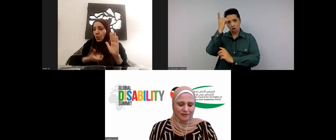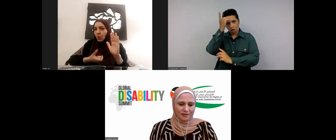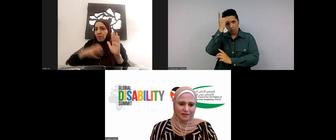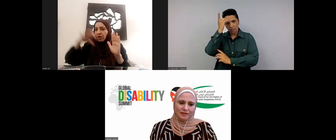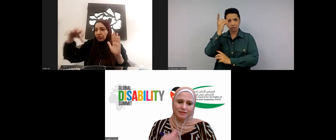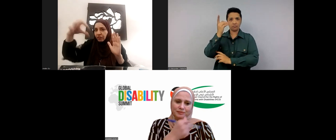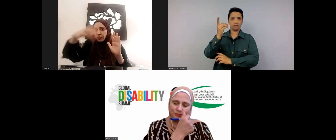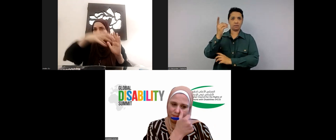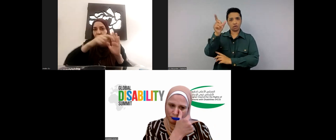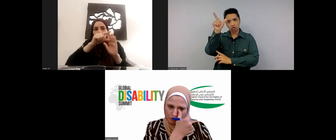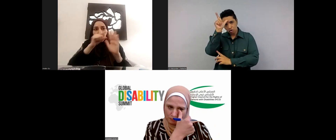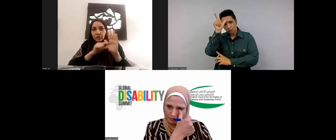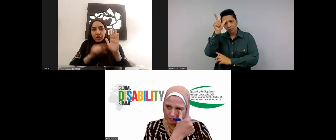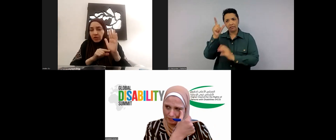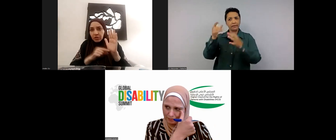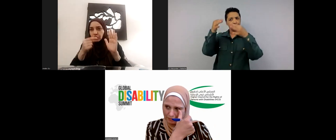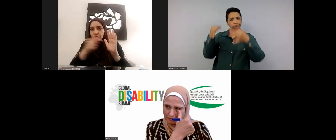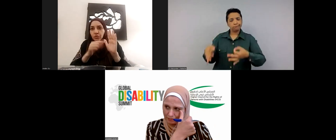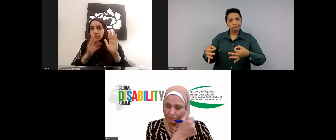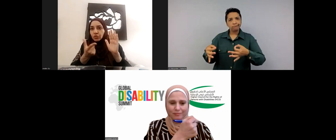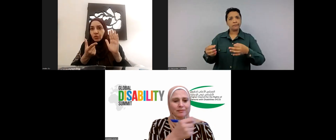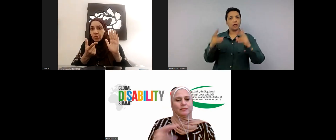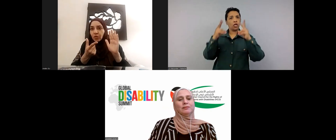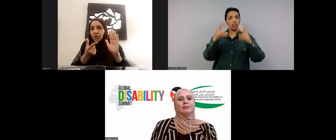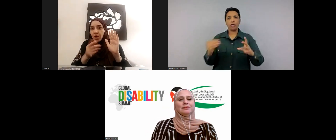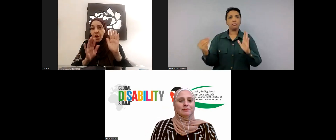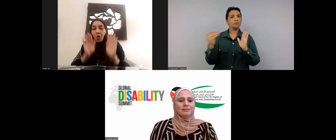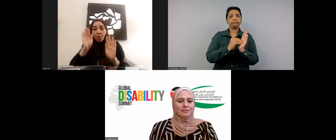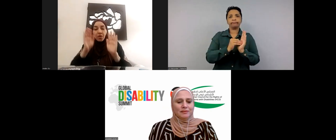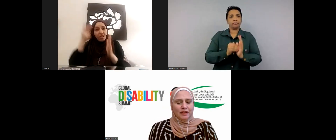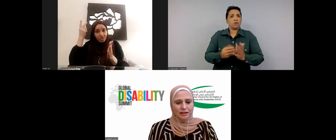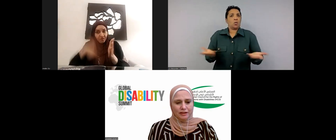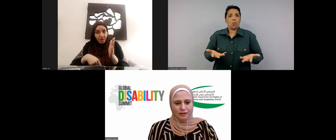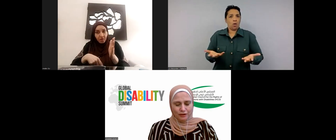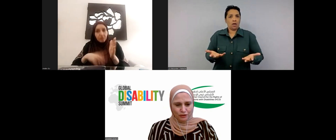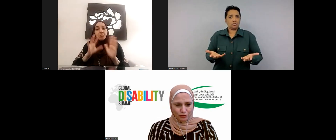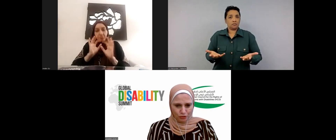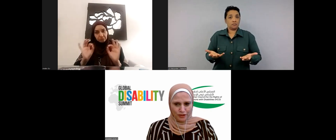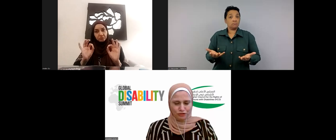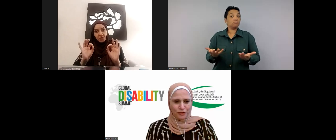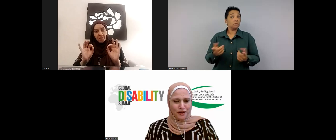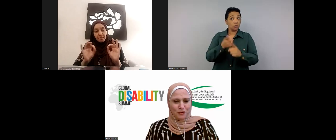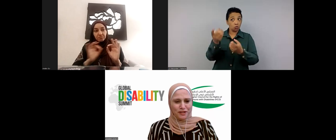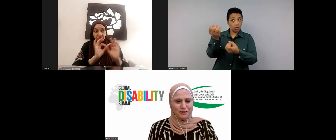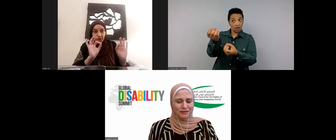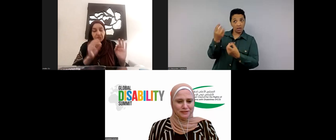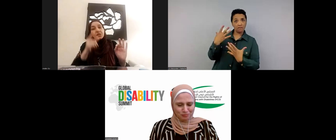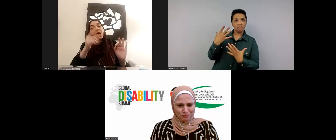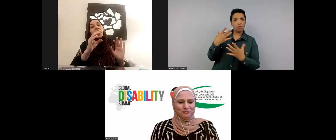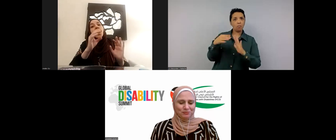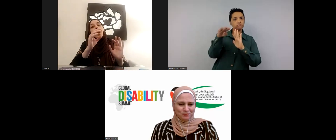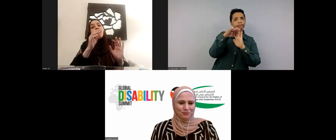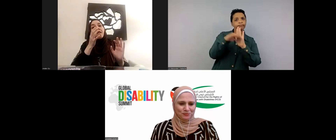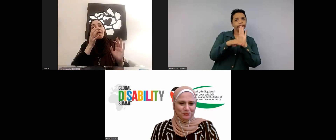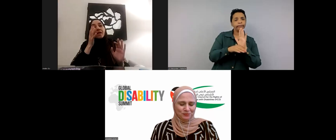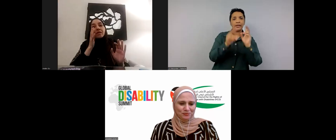be included on the agenda of the GDS? And when can you provide us with this list of themes